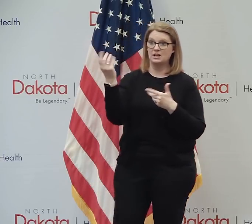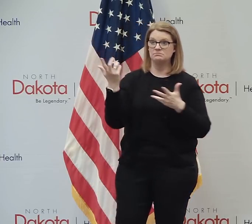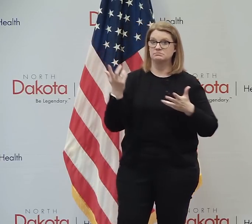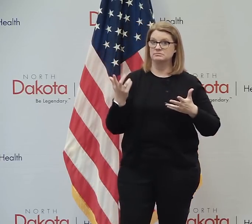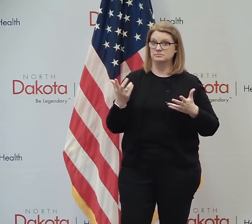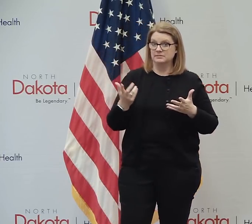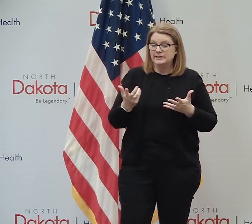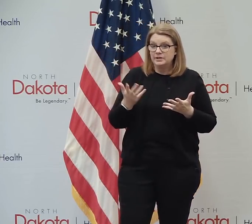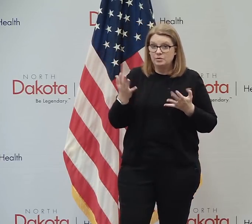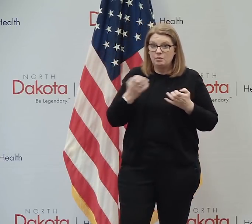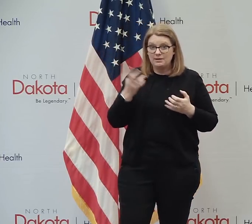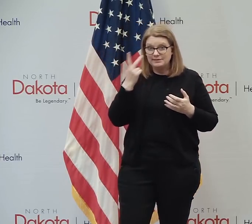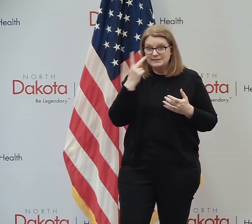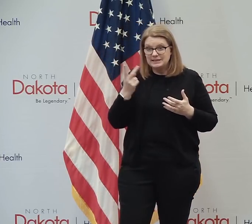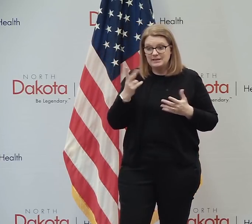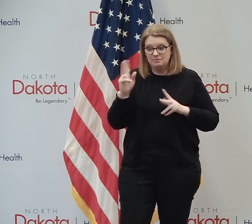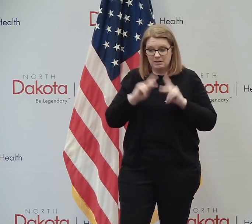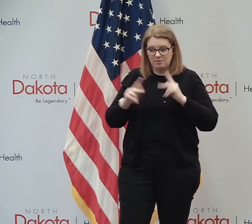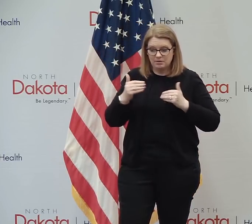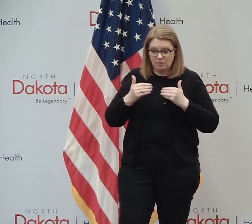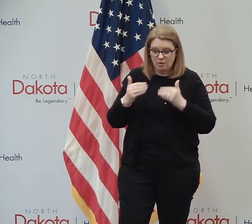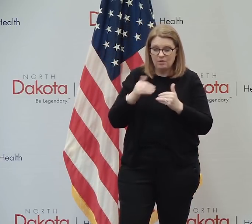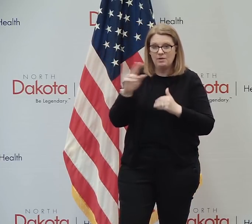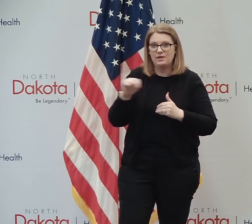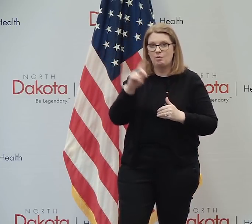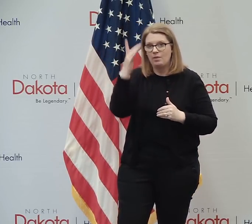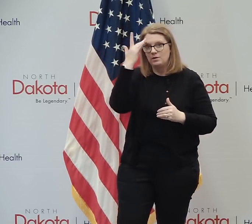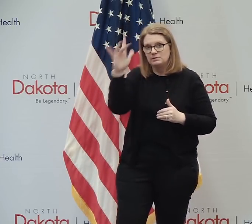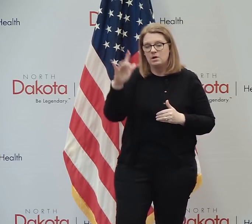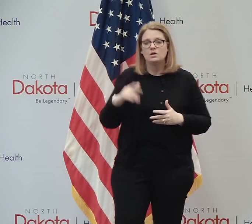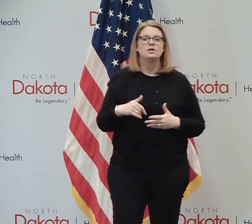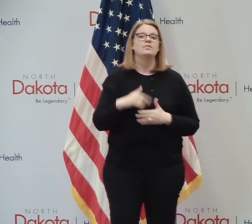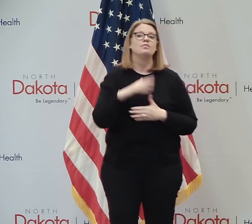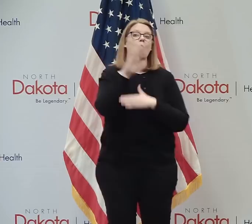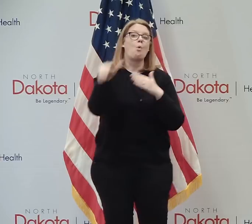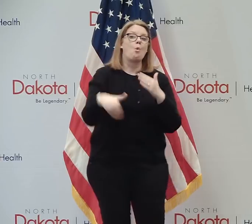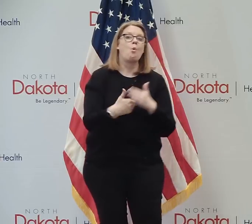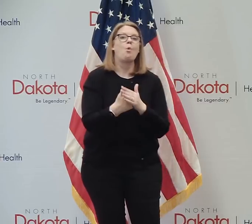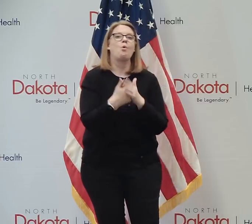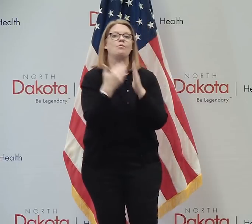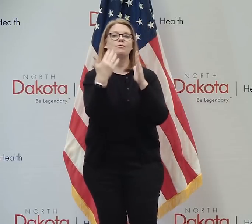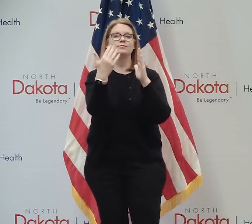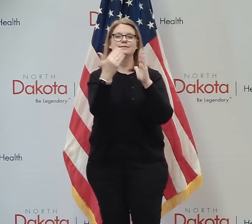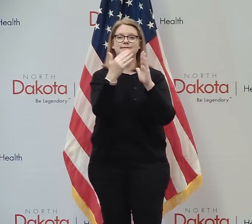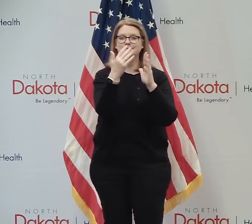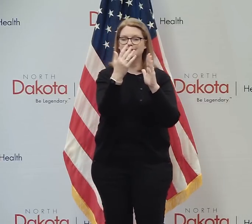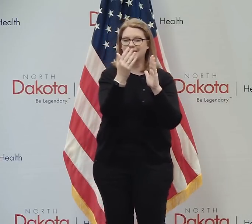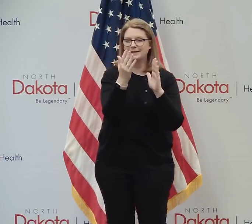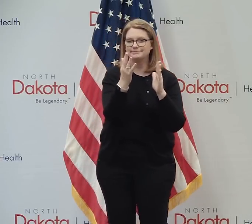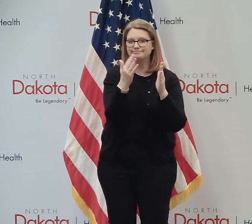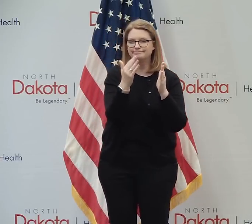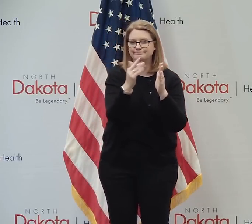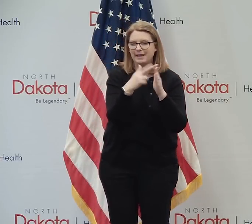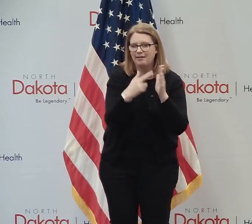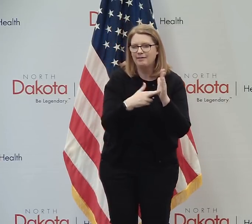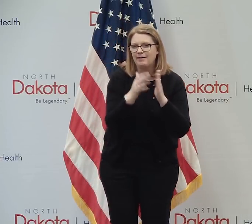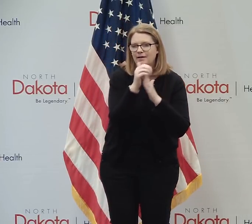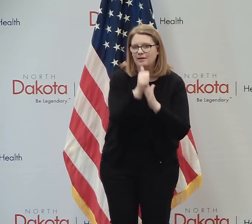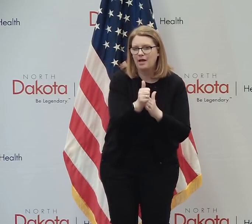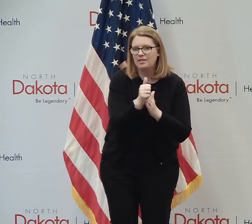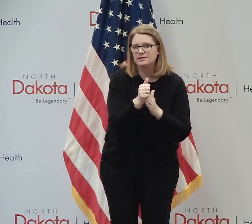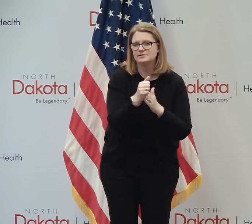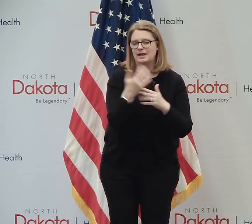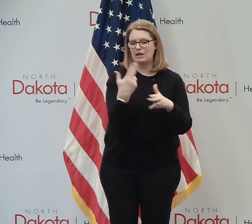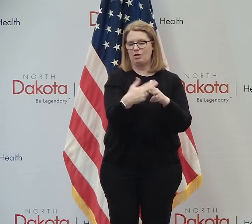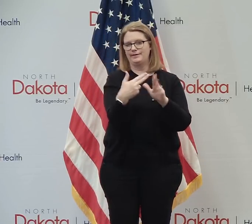ahead in a North Dakota smart way. When I announced that the whole set of guidelines, I called it version 1. We know